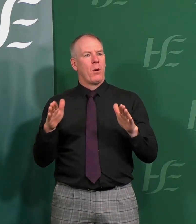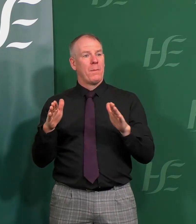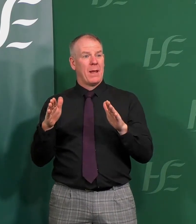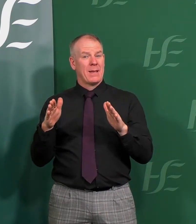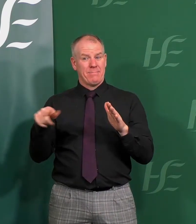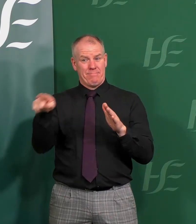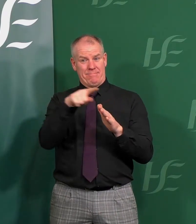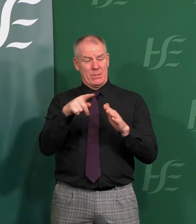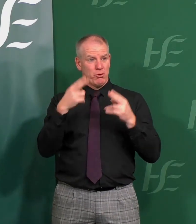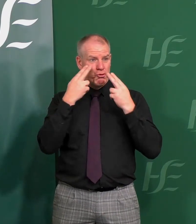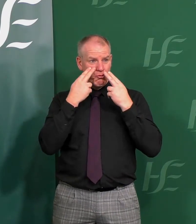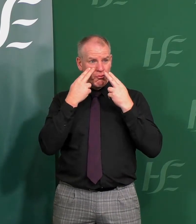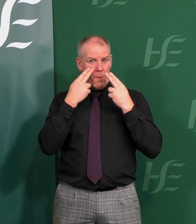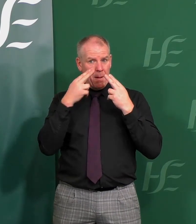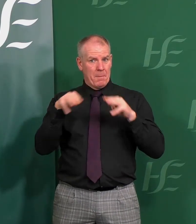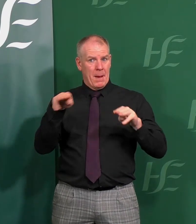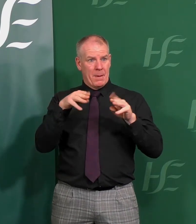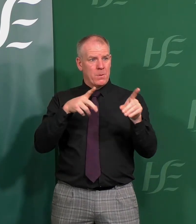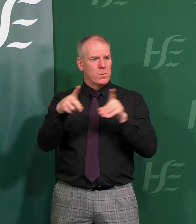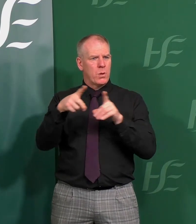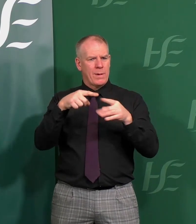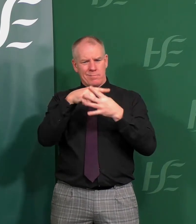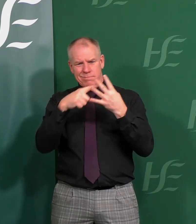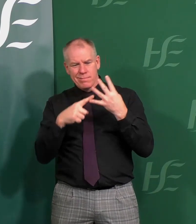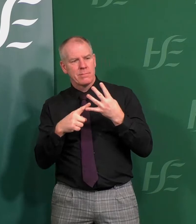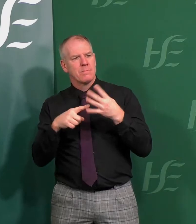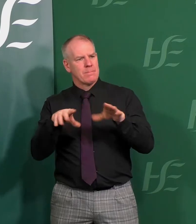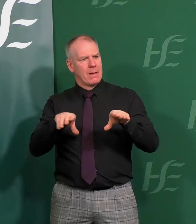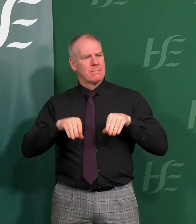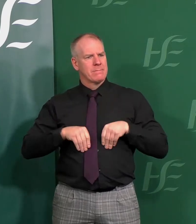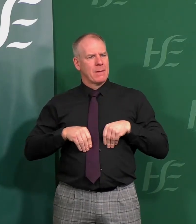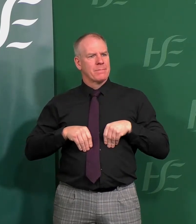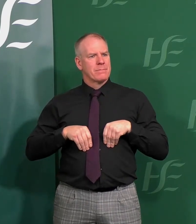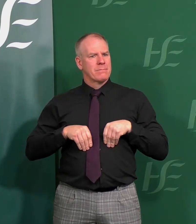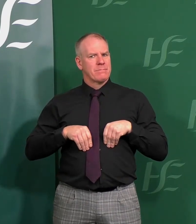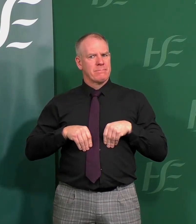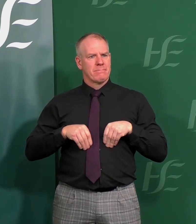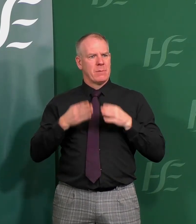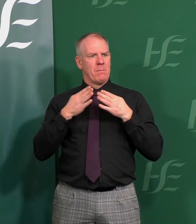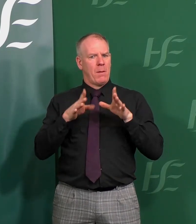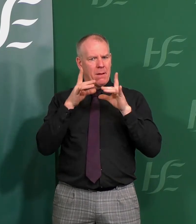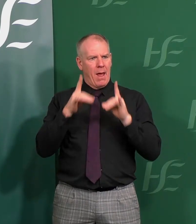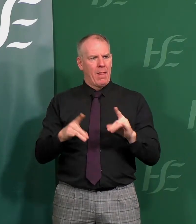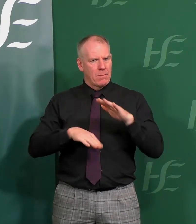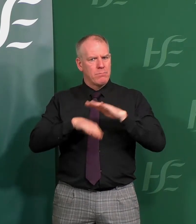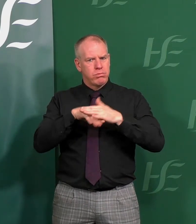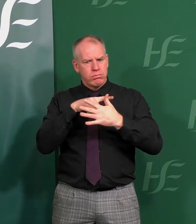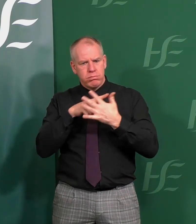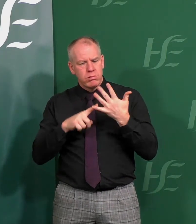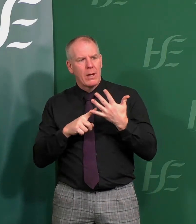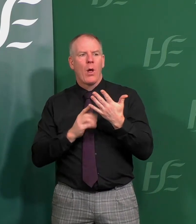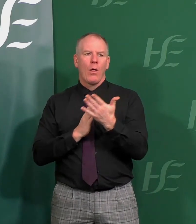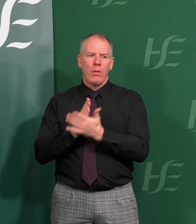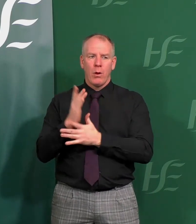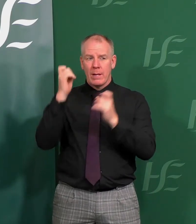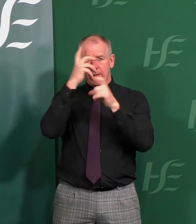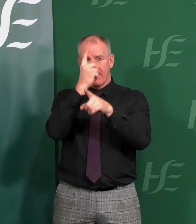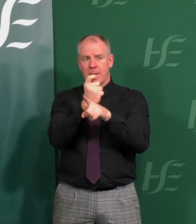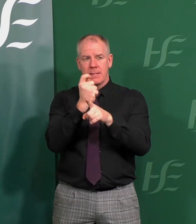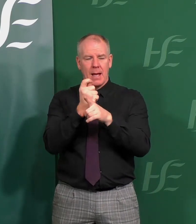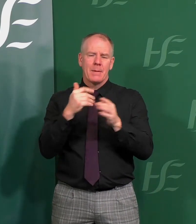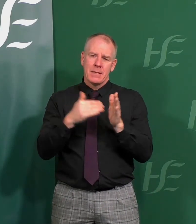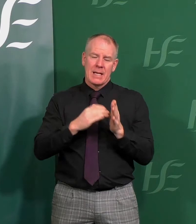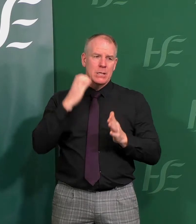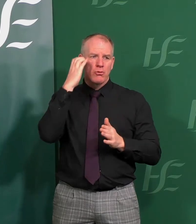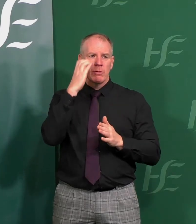in particular, and the way the public have taken on board those public health actions, particularly throughout a difficult period in Christmas and New